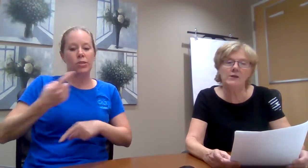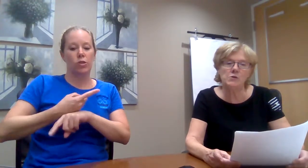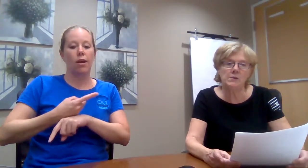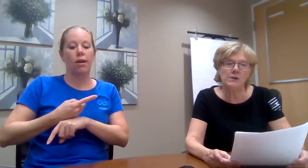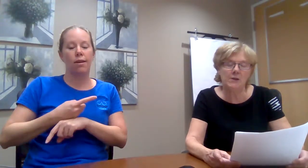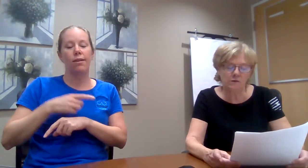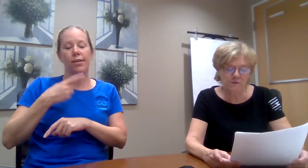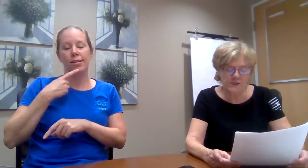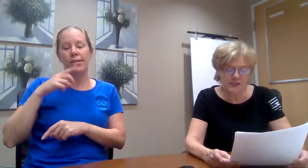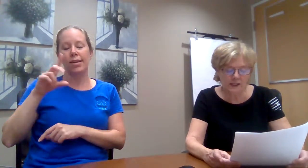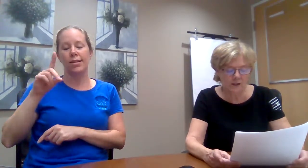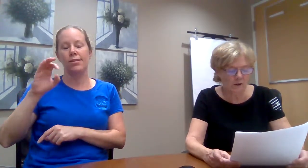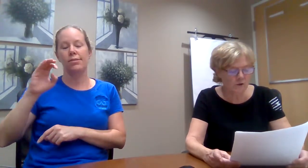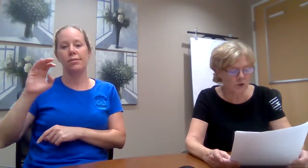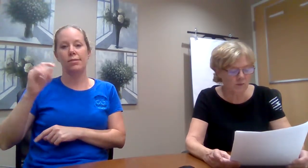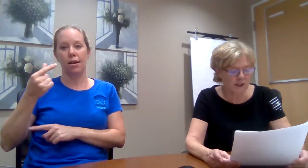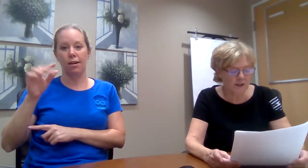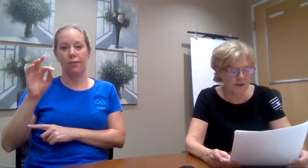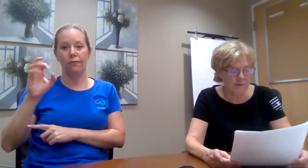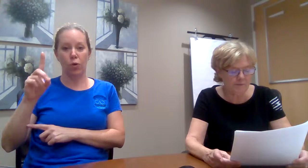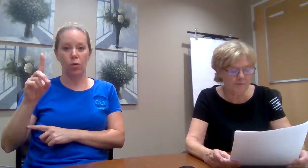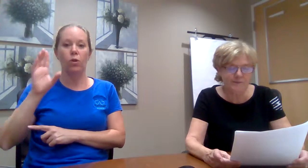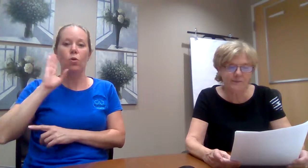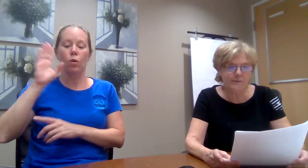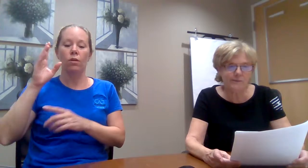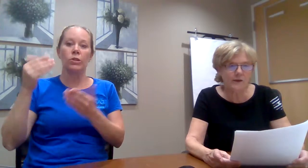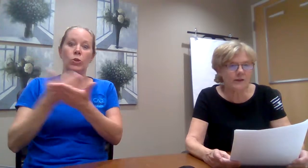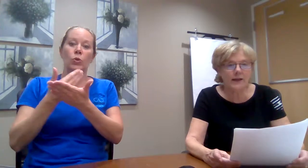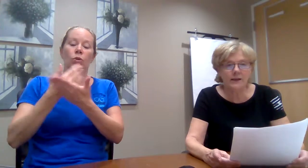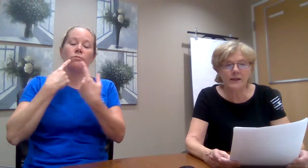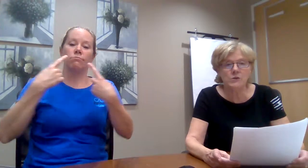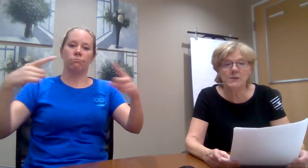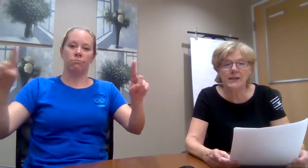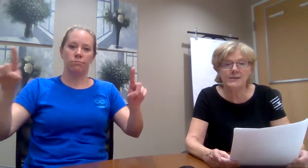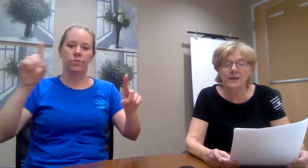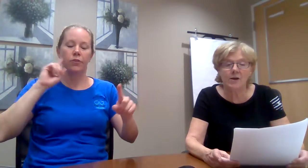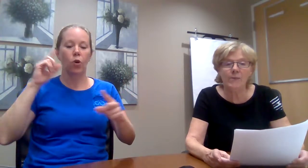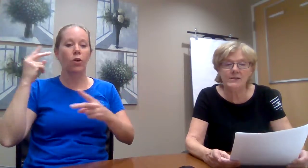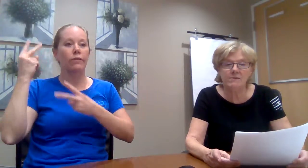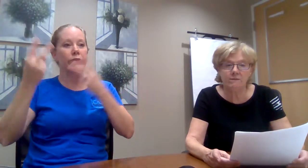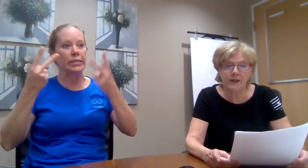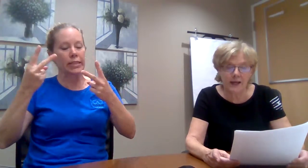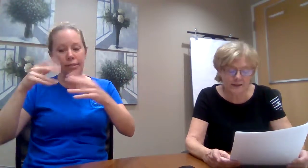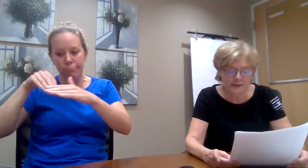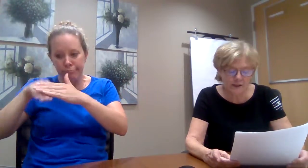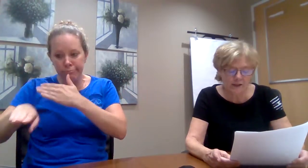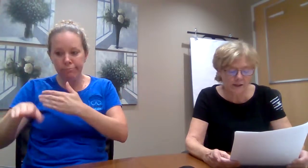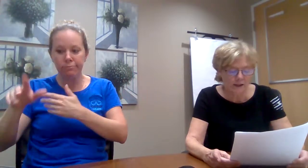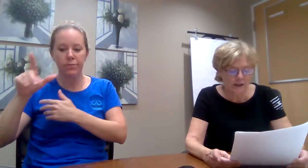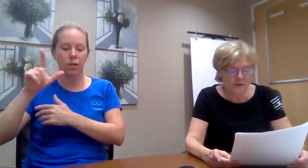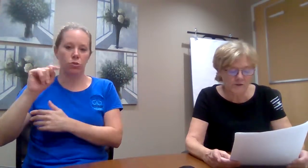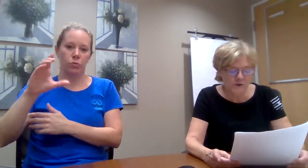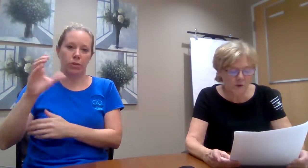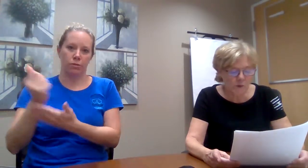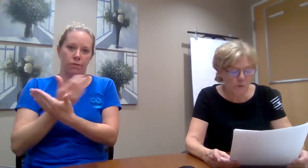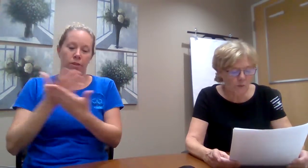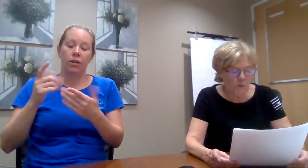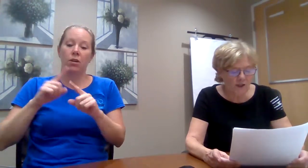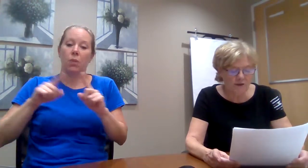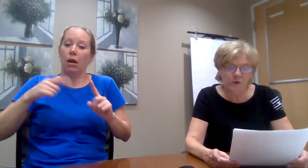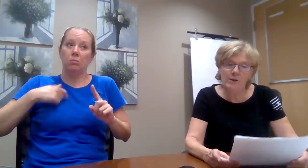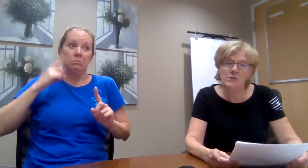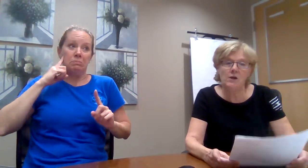new announcement about visiting and long-term care. That announcement hasn't come as of yet. And